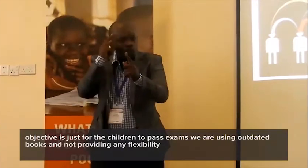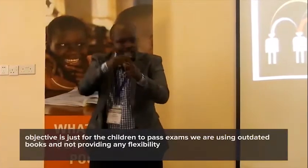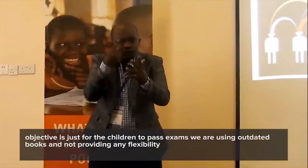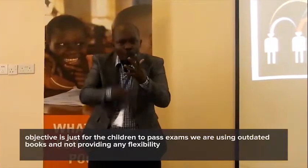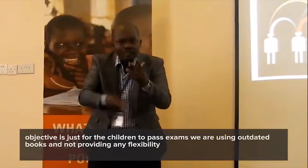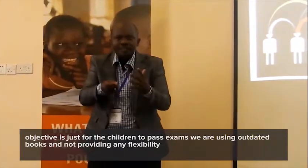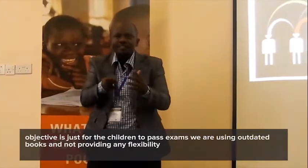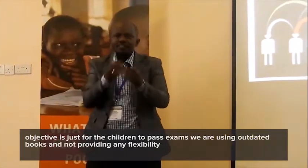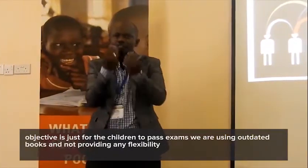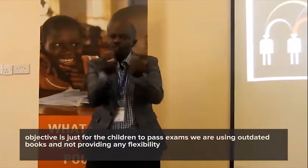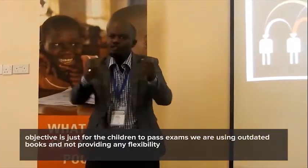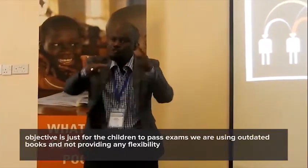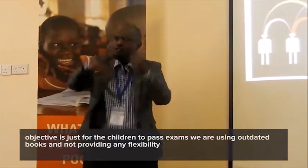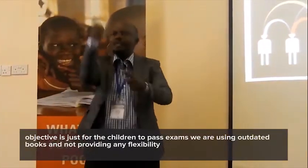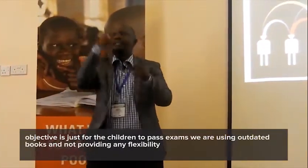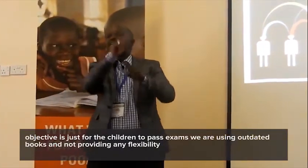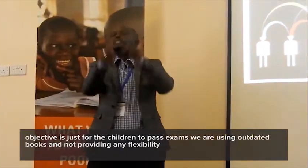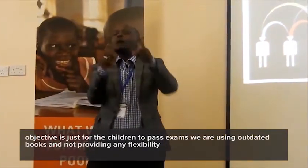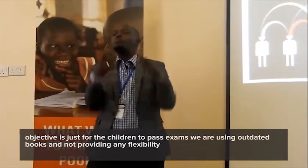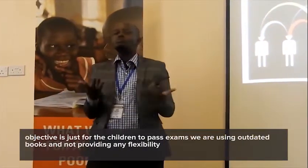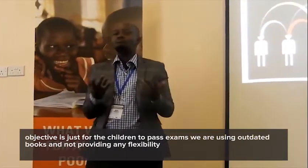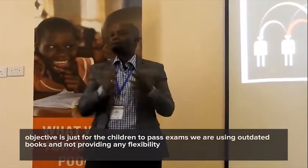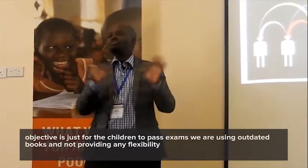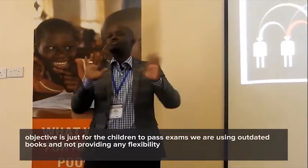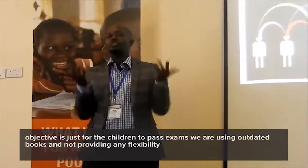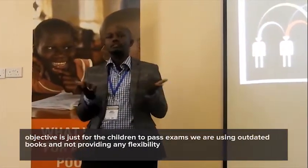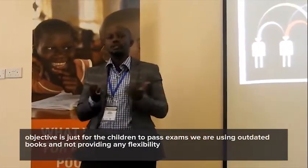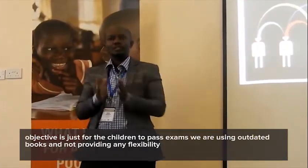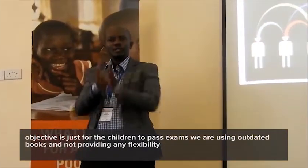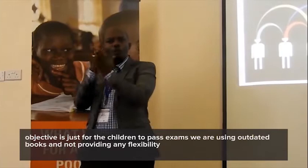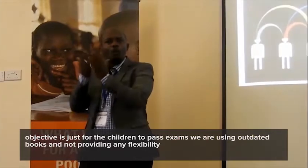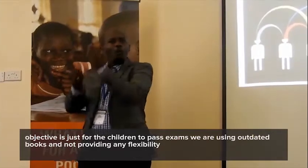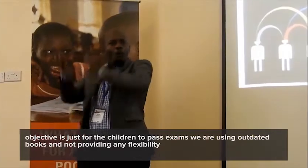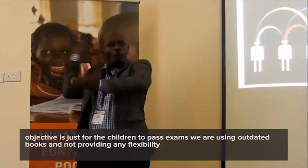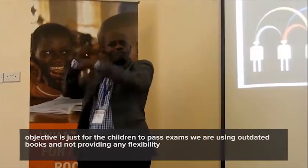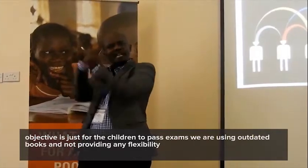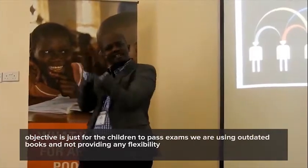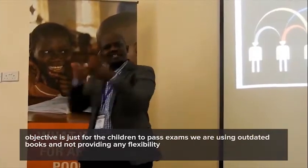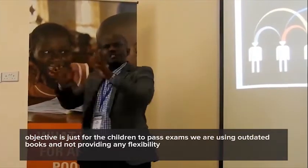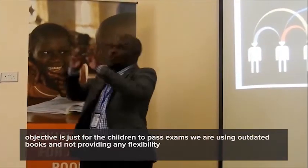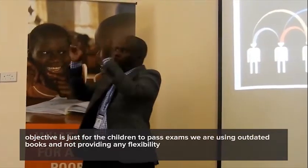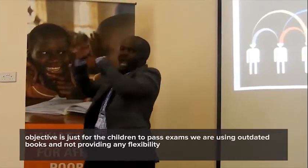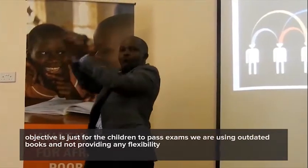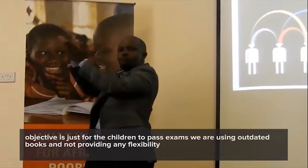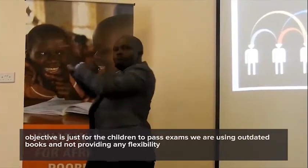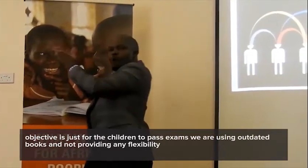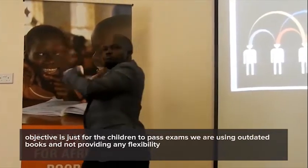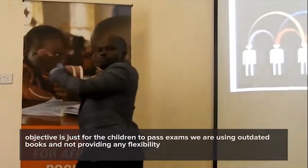The objective is just for the children to pass the exams. We are using outdated books and